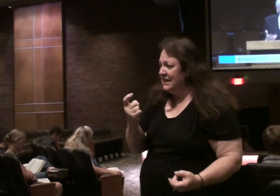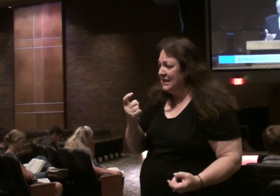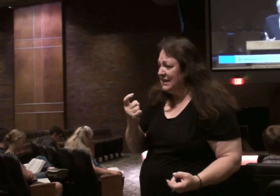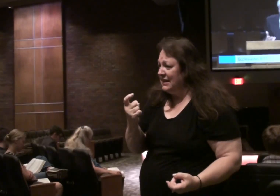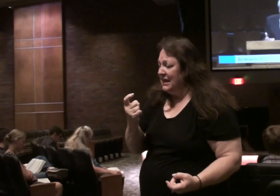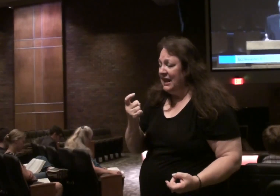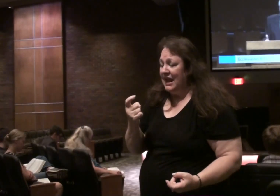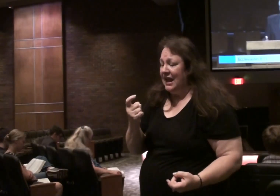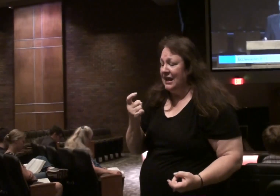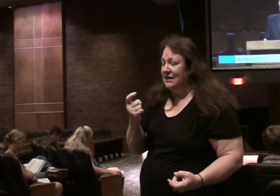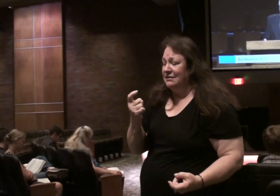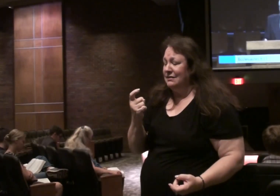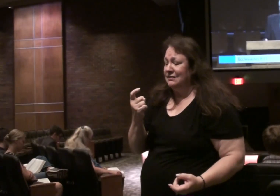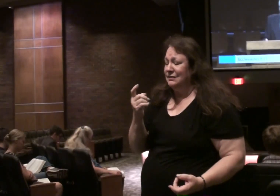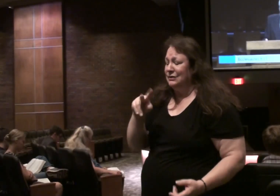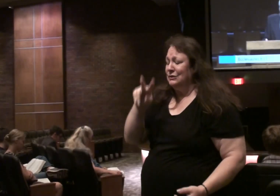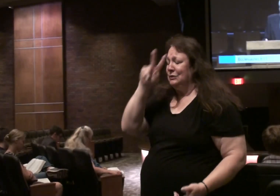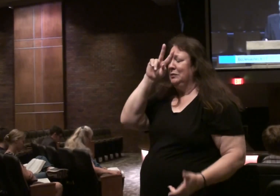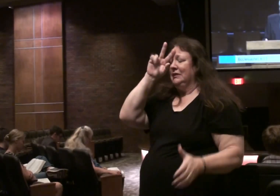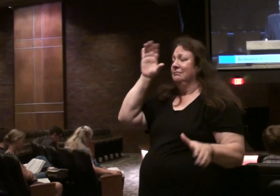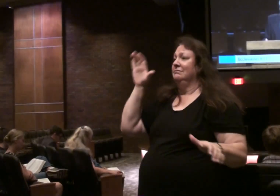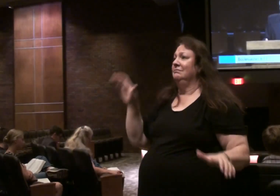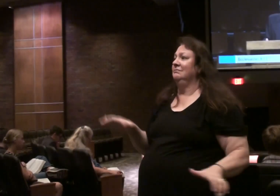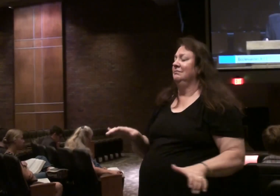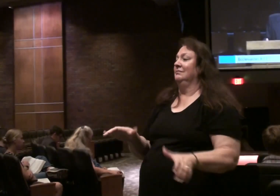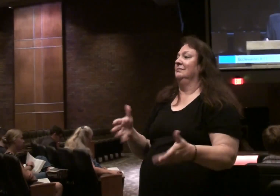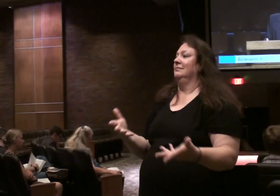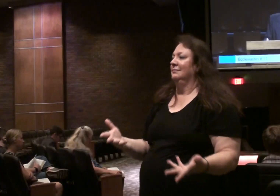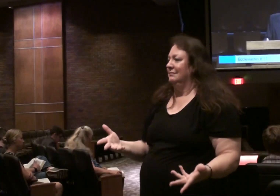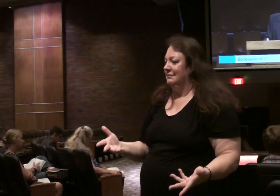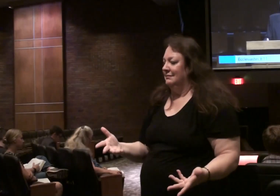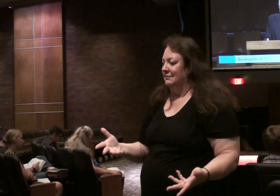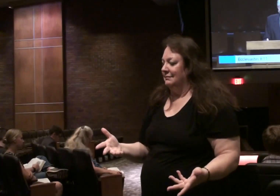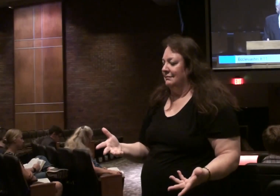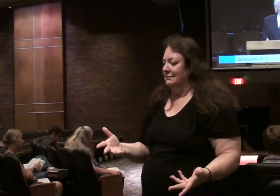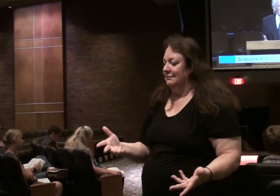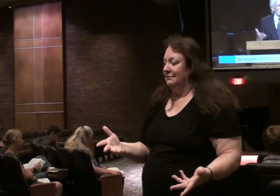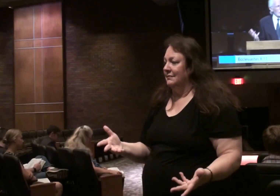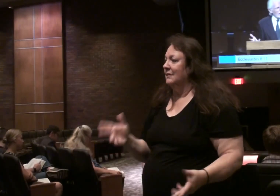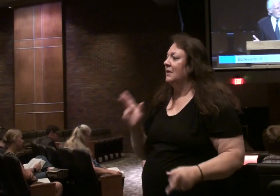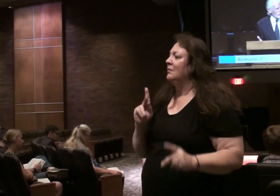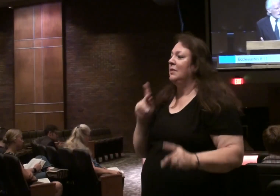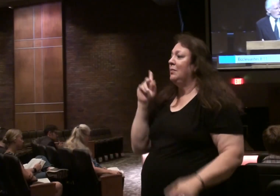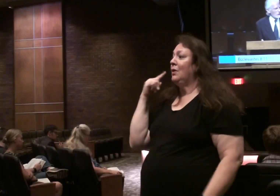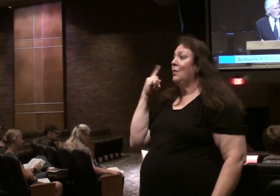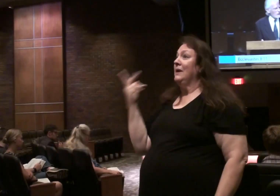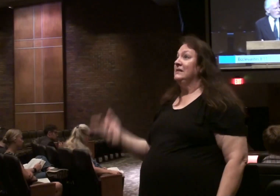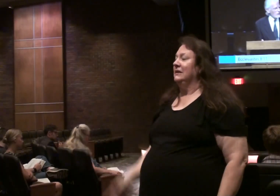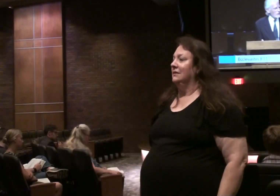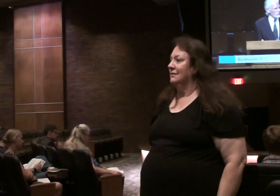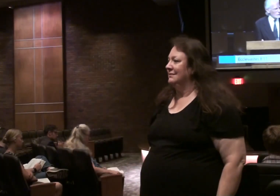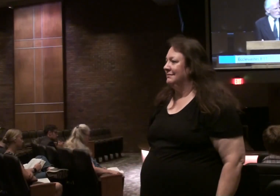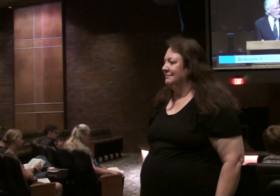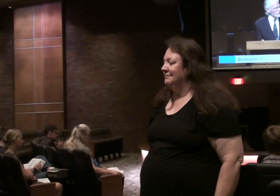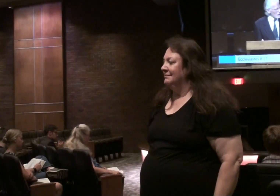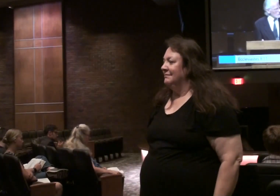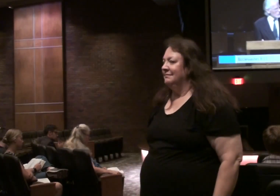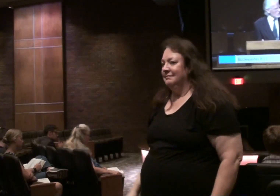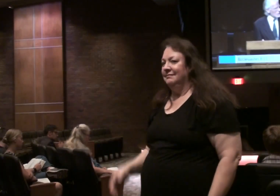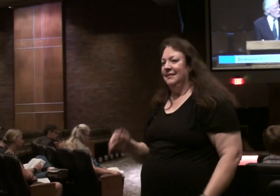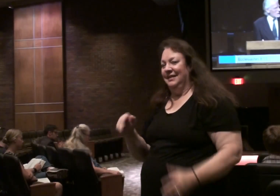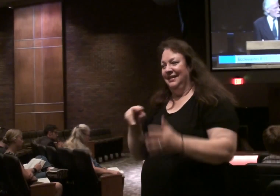of madness. You know, this is, people are crazy. In